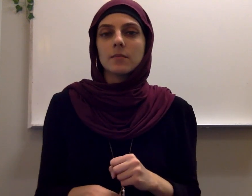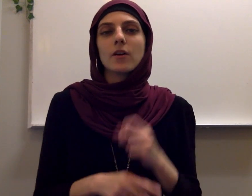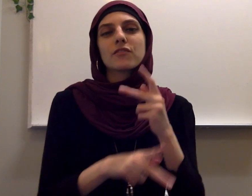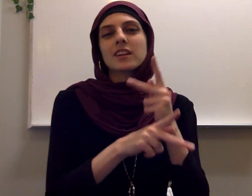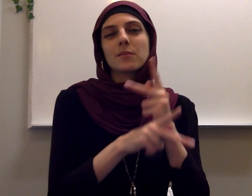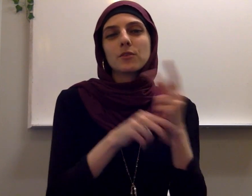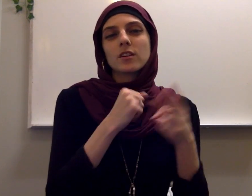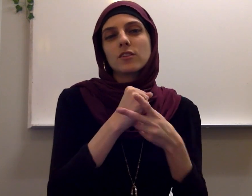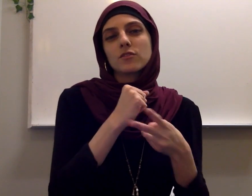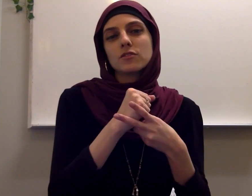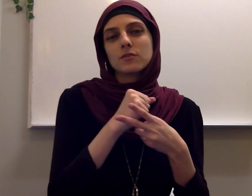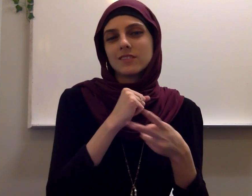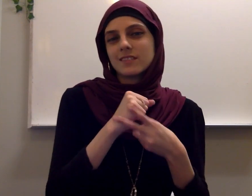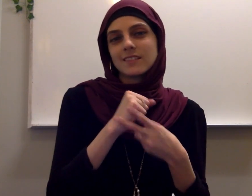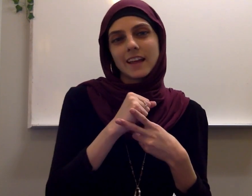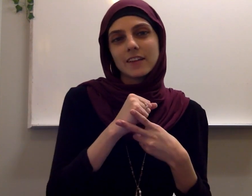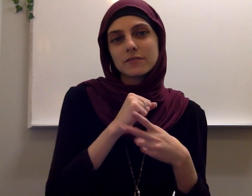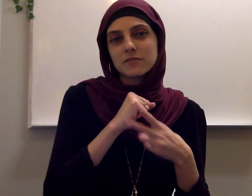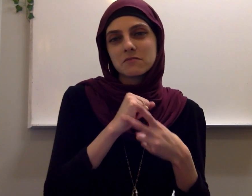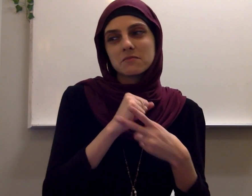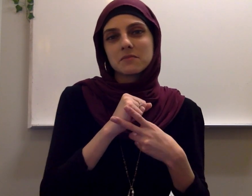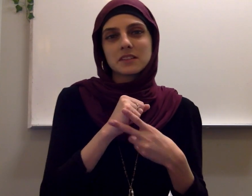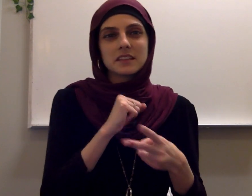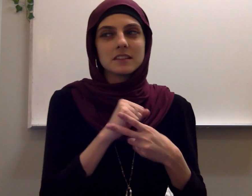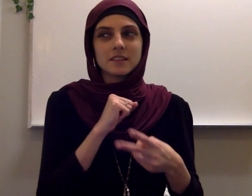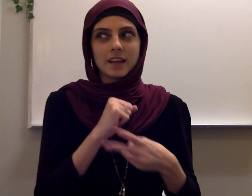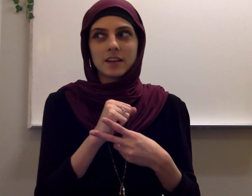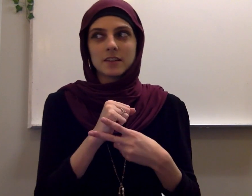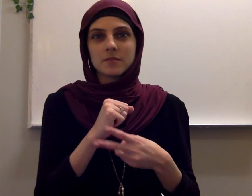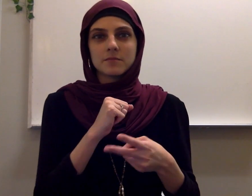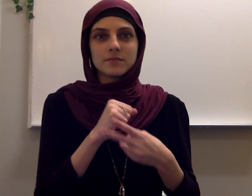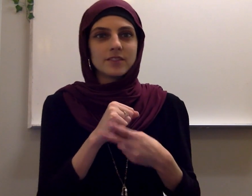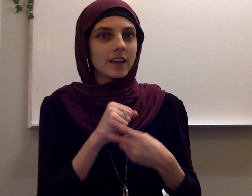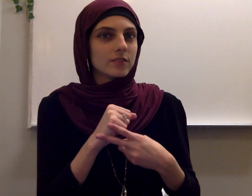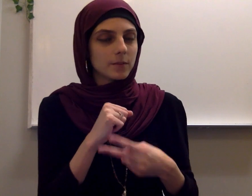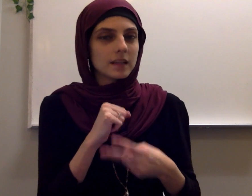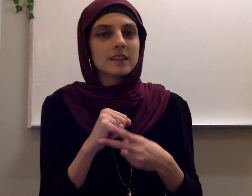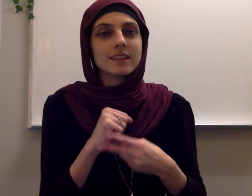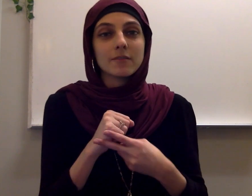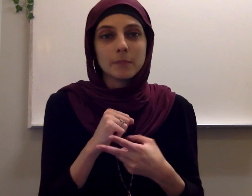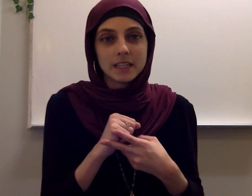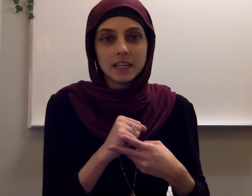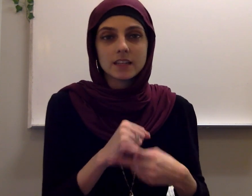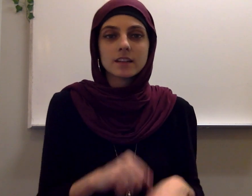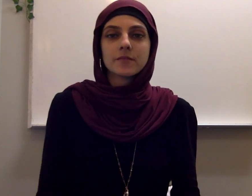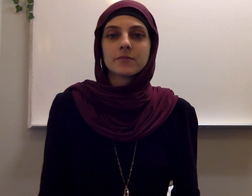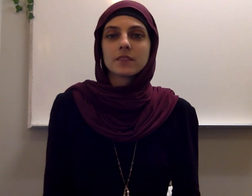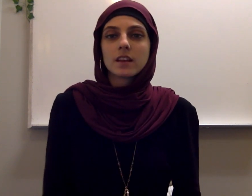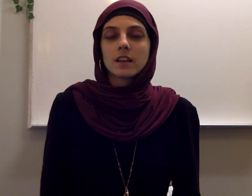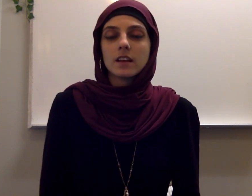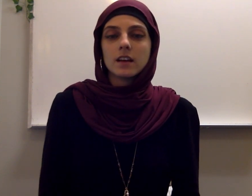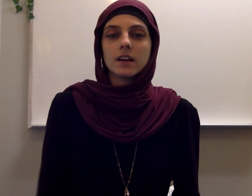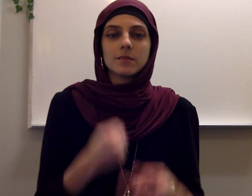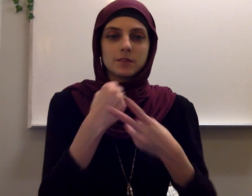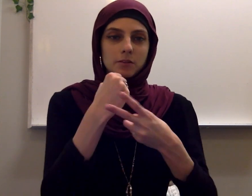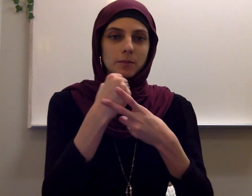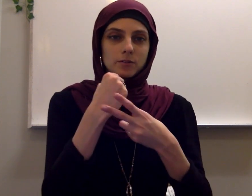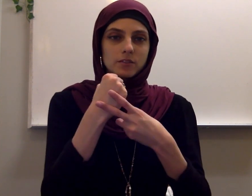For keep, you can also do save. This is then to like save something, to save money. Sometimes people do it like that.